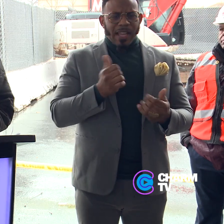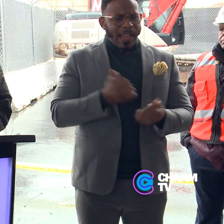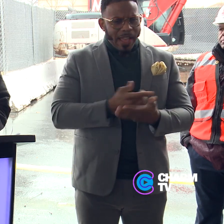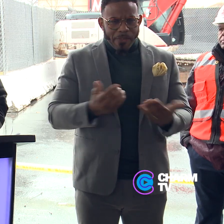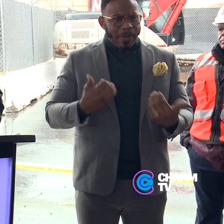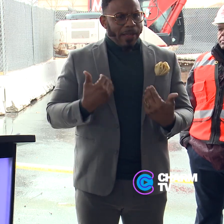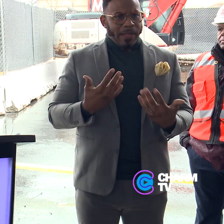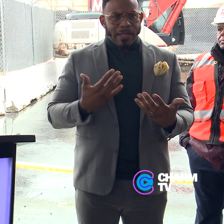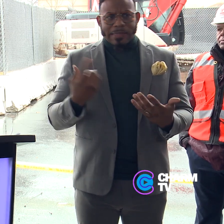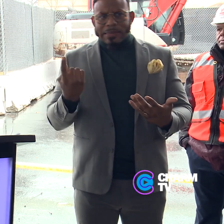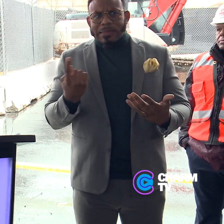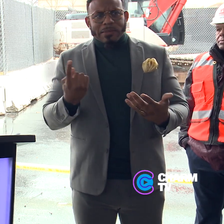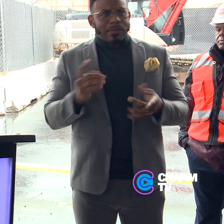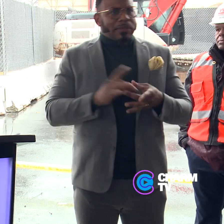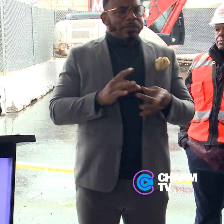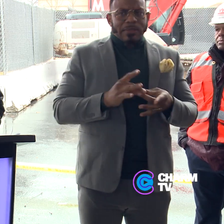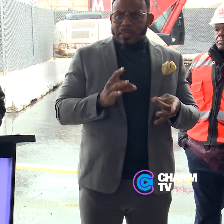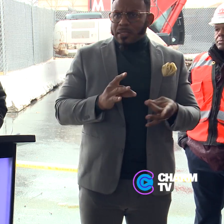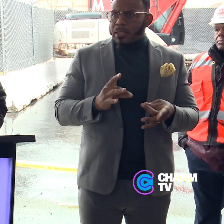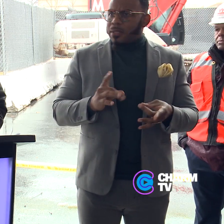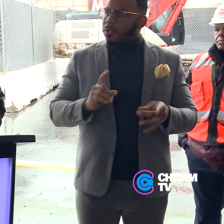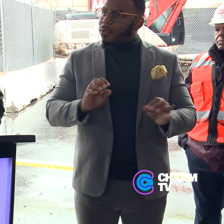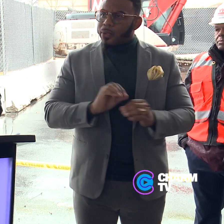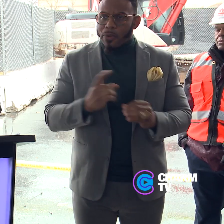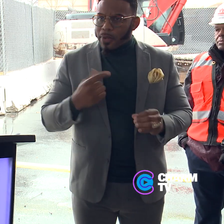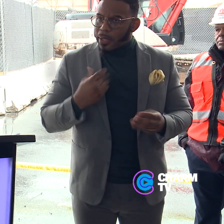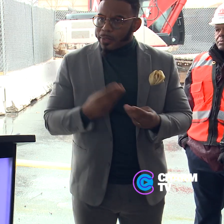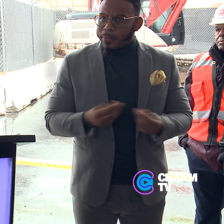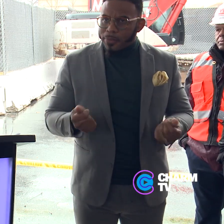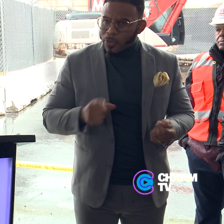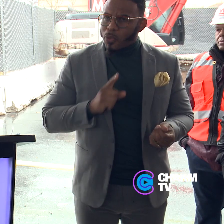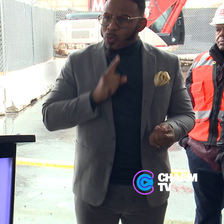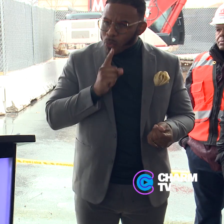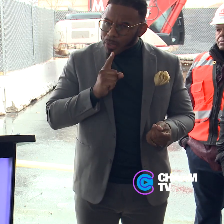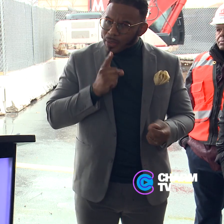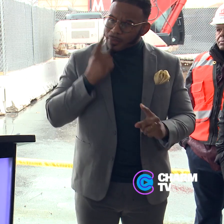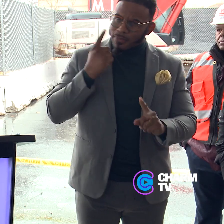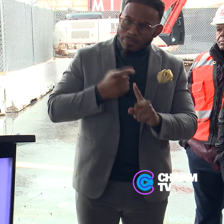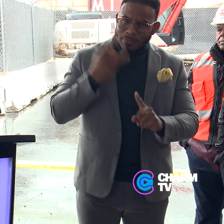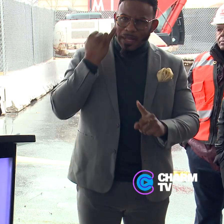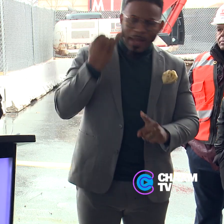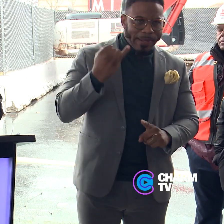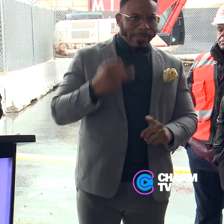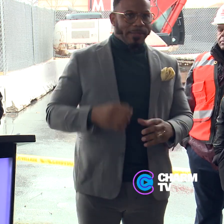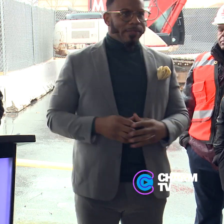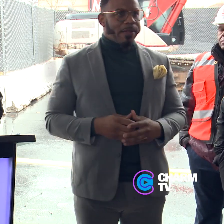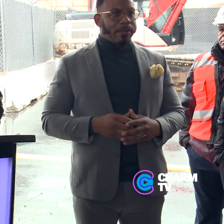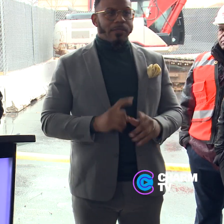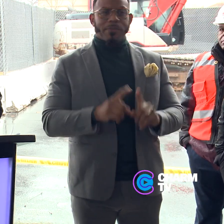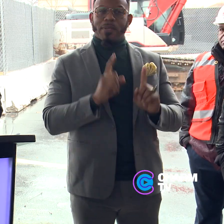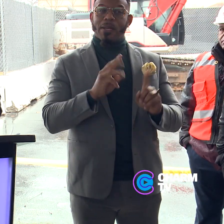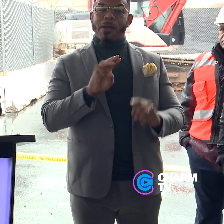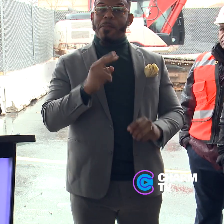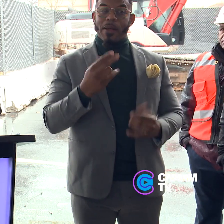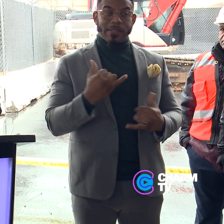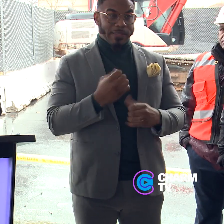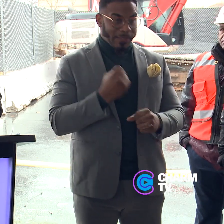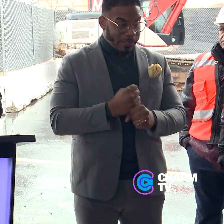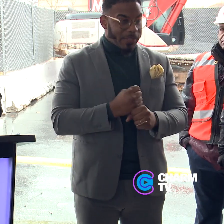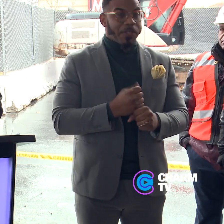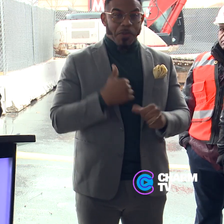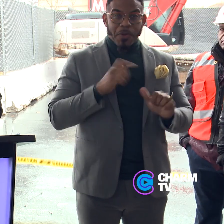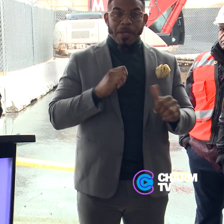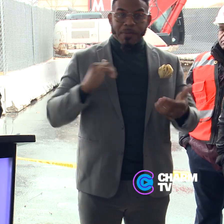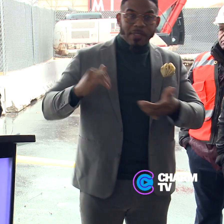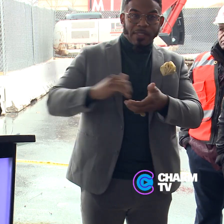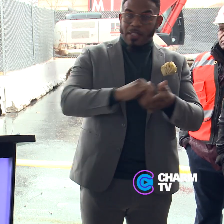Everyone had something to say, but no one had real ideas. But in March of this year, we were